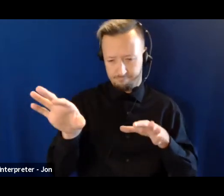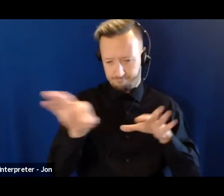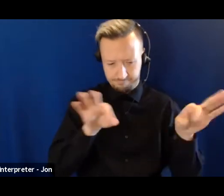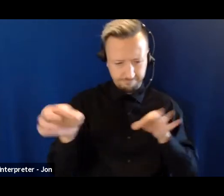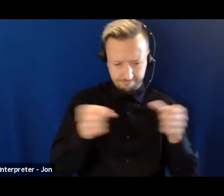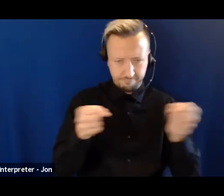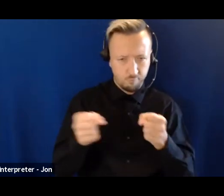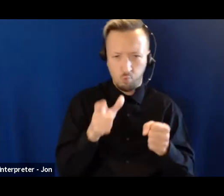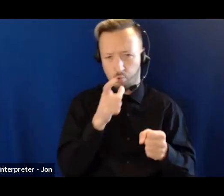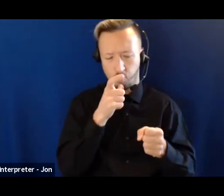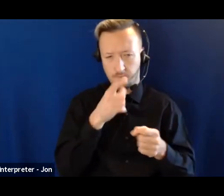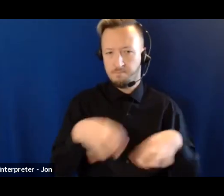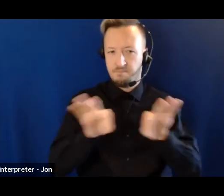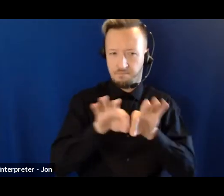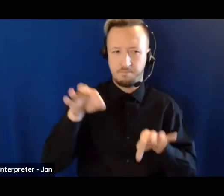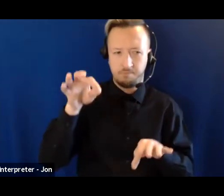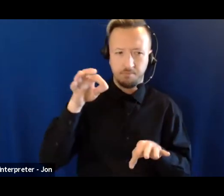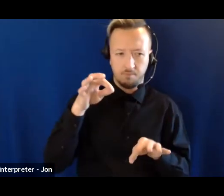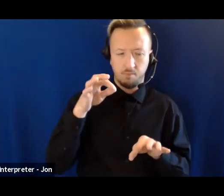know through and through, but